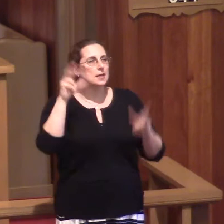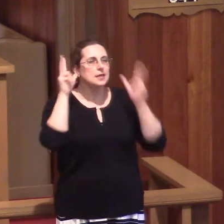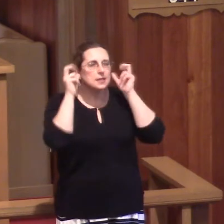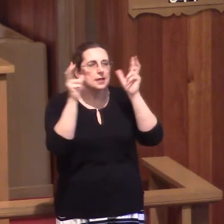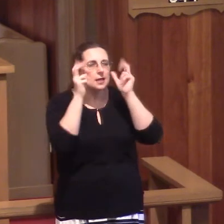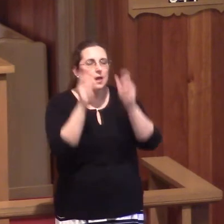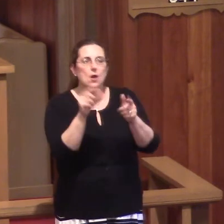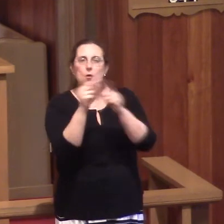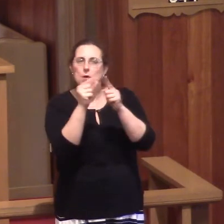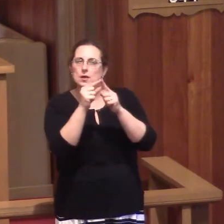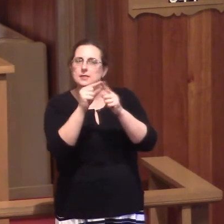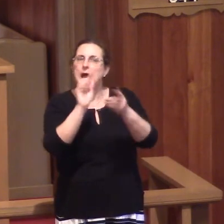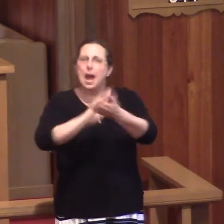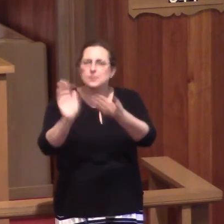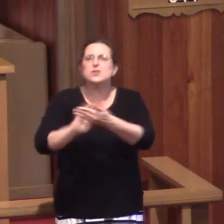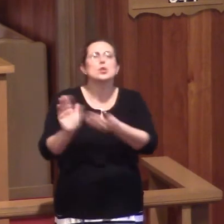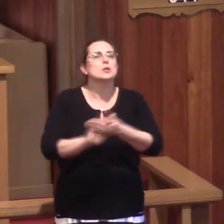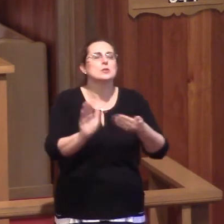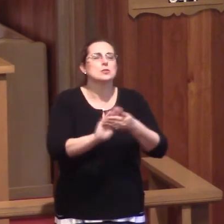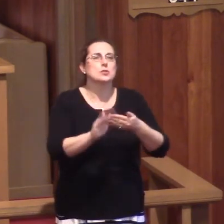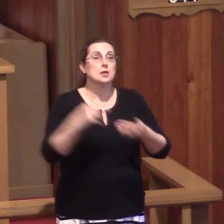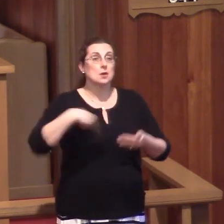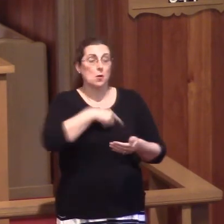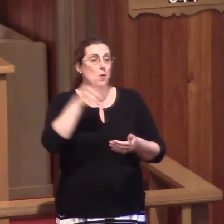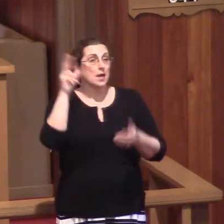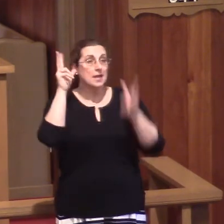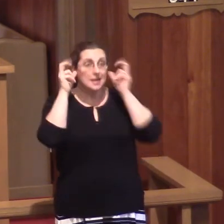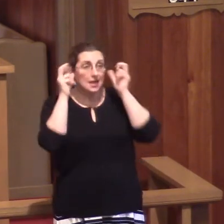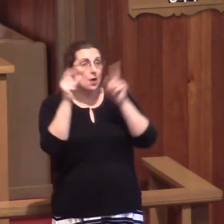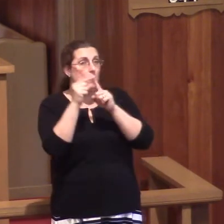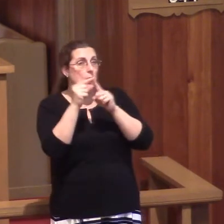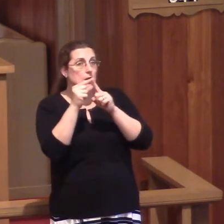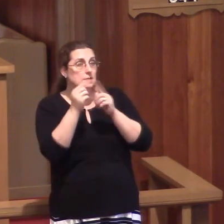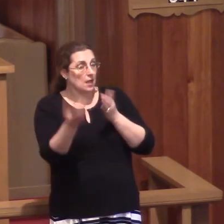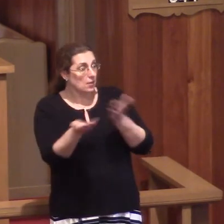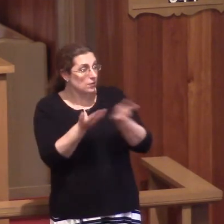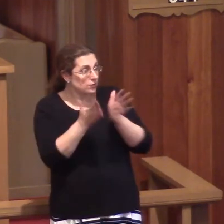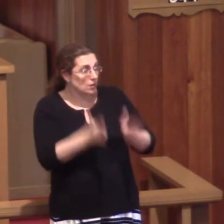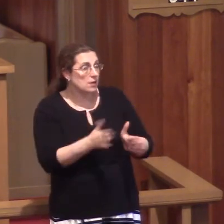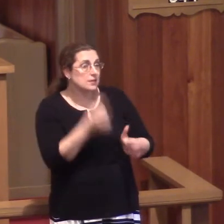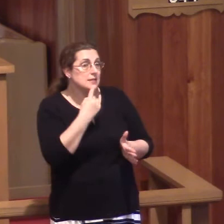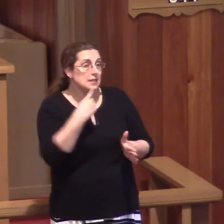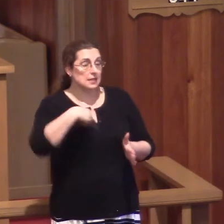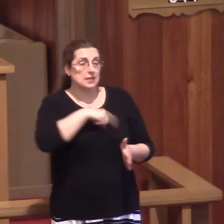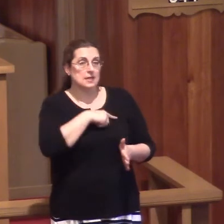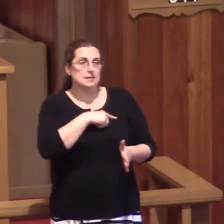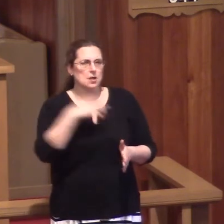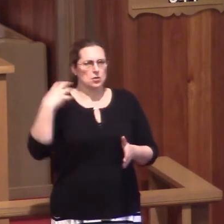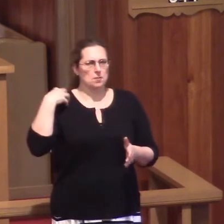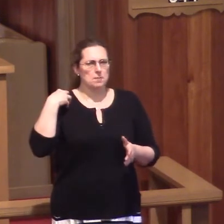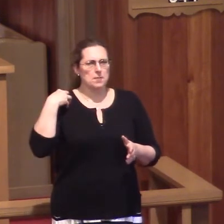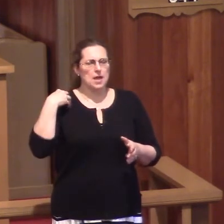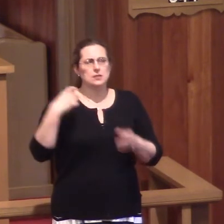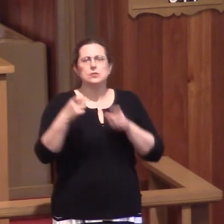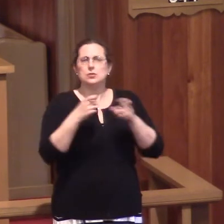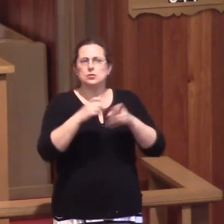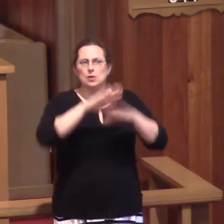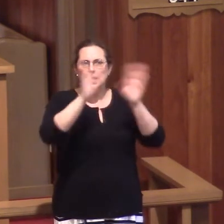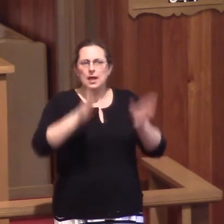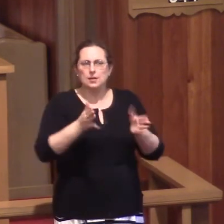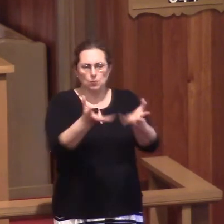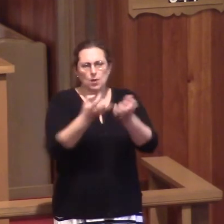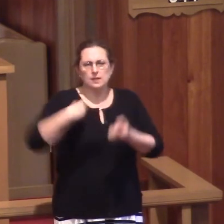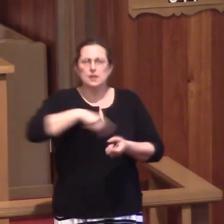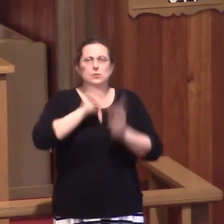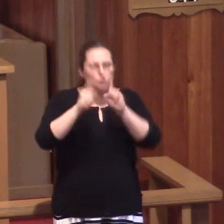Absolution proclaimed We hear the words Of the servant Telling us That the master Of the house Desires that we Be at his